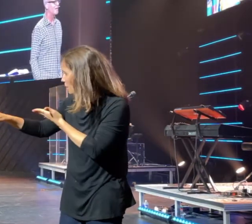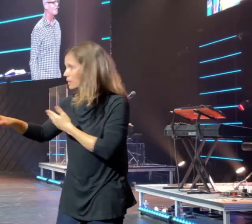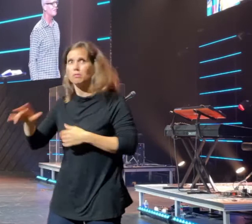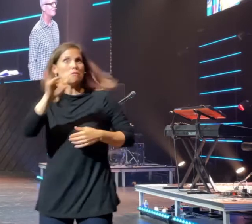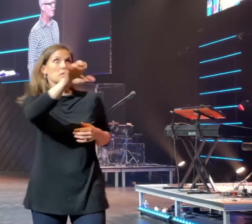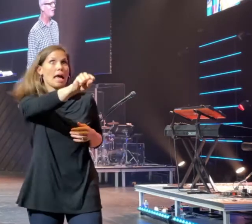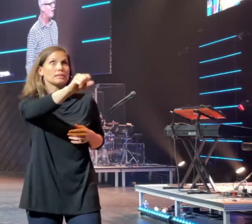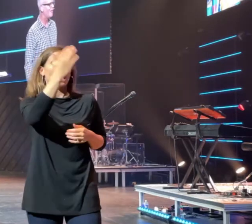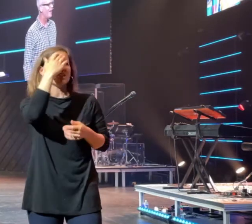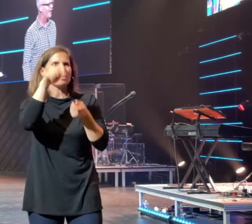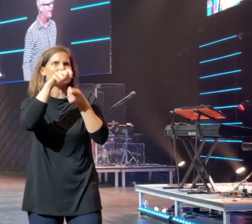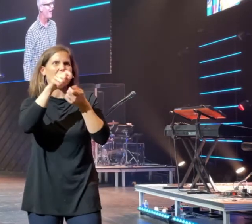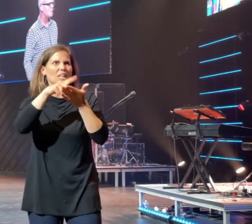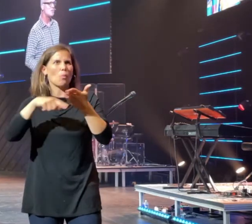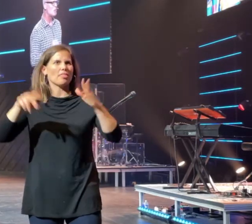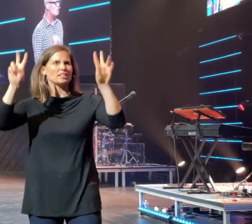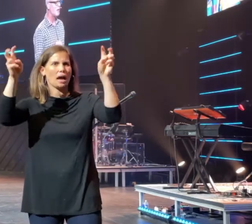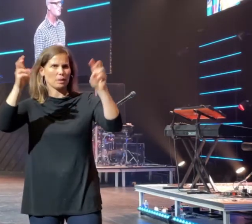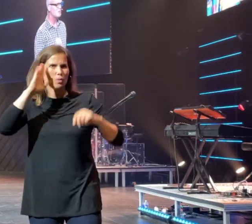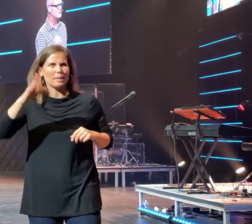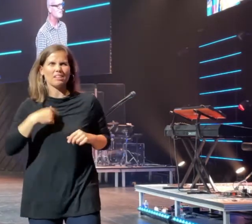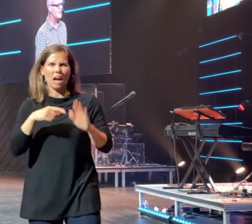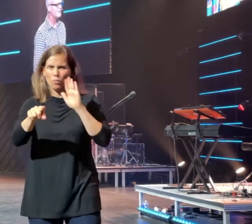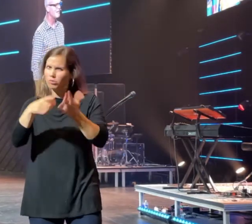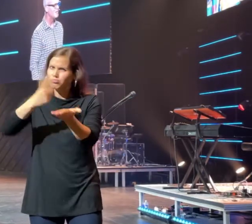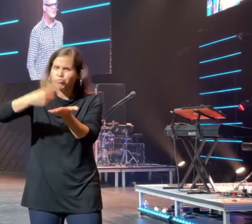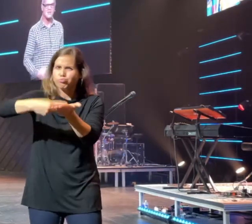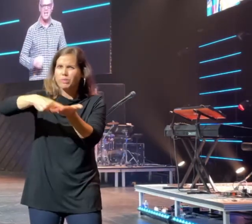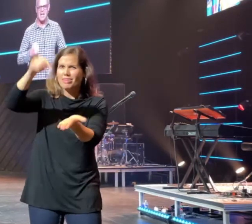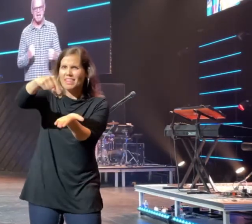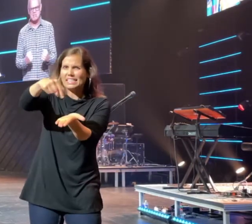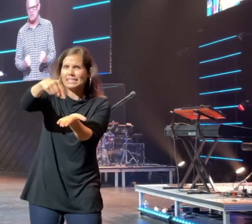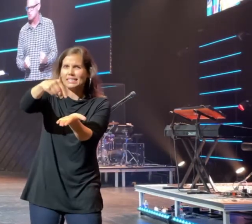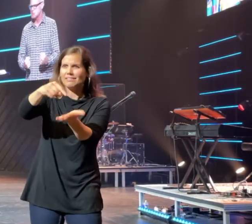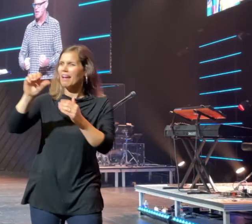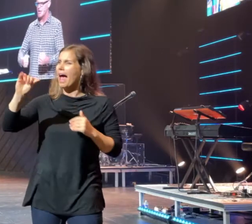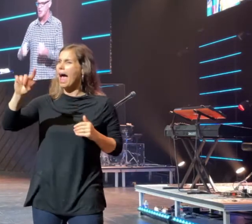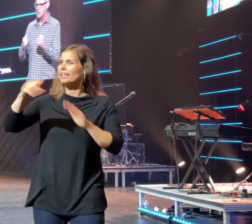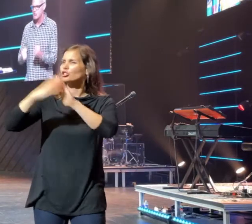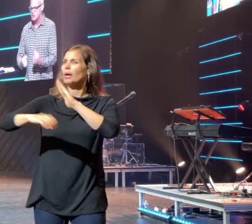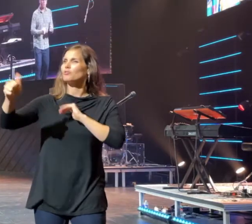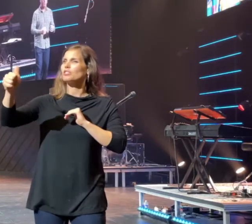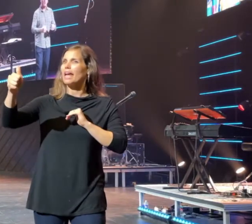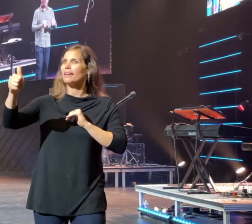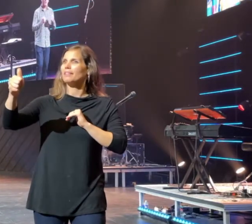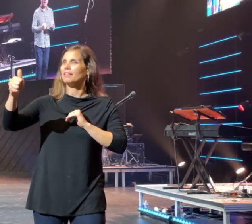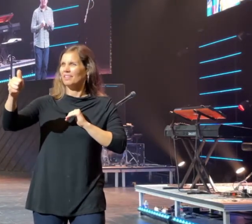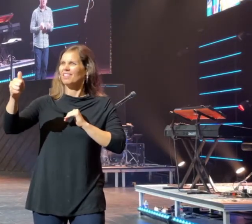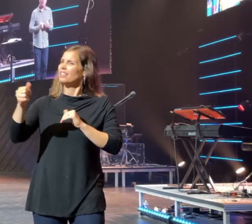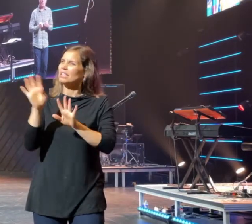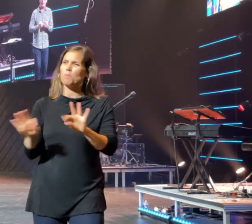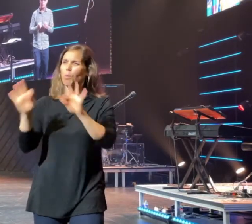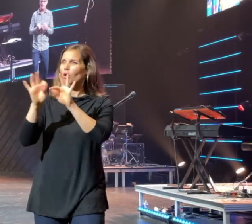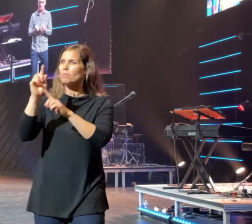exactly what I'm going to talk about. I was so fired up. This is it. This is it. Acts chapter 10, this is the moment. We got to